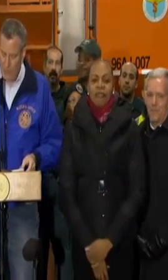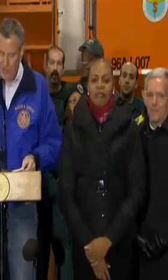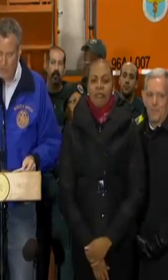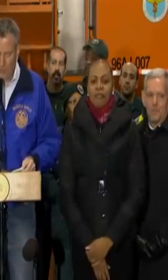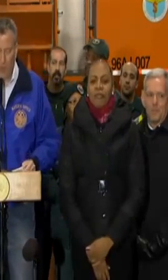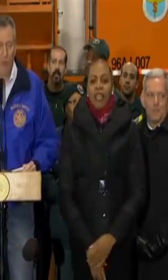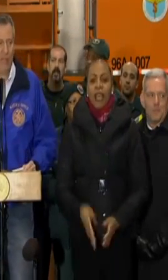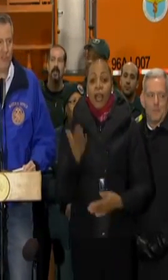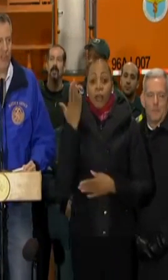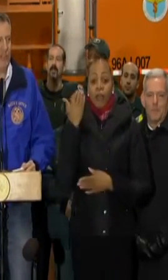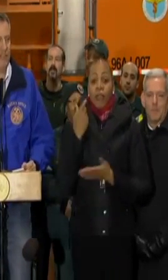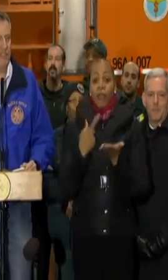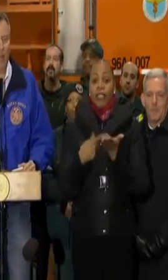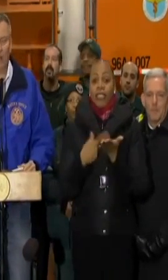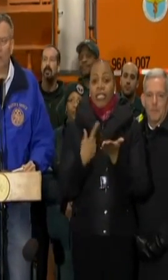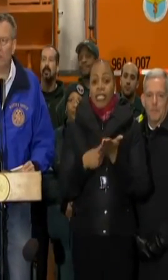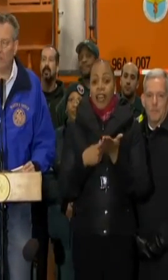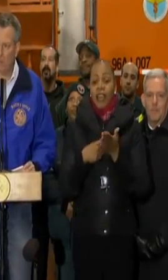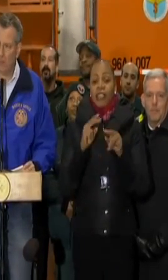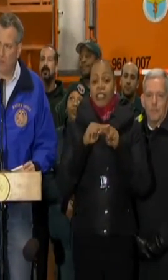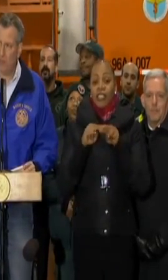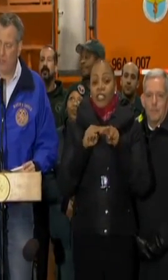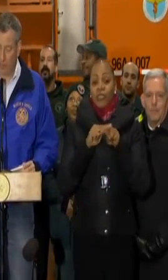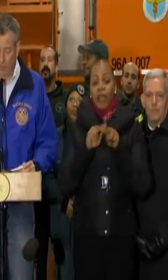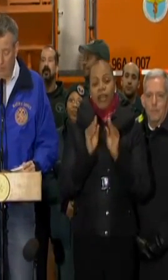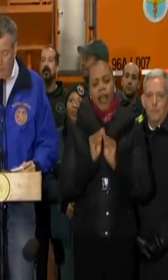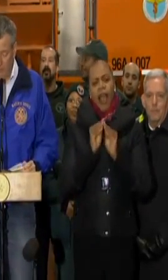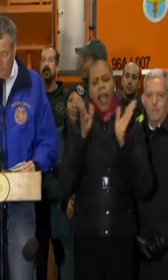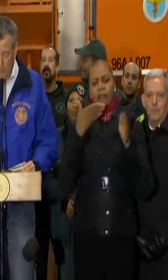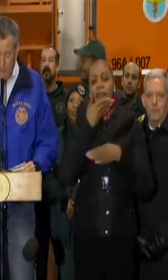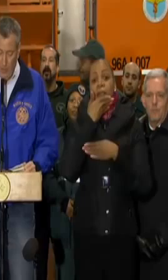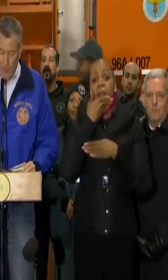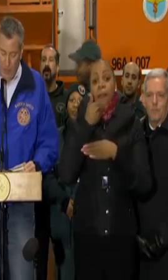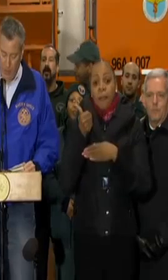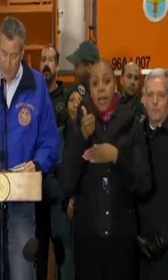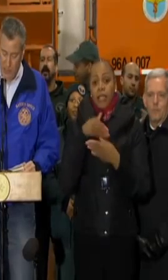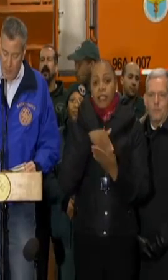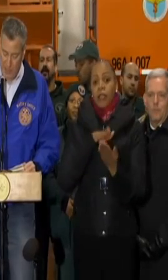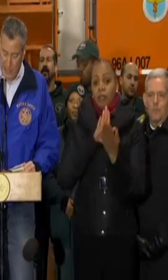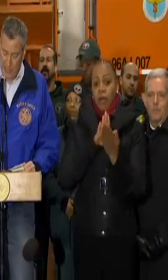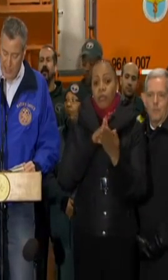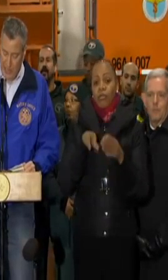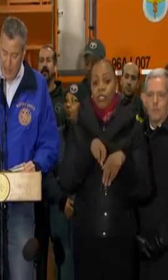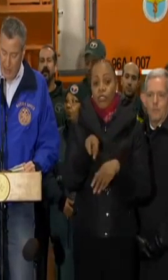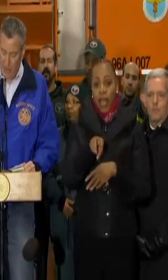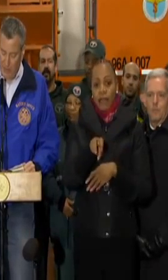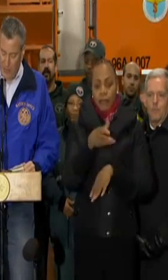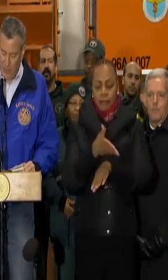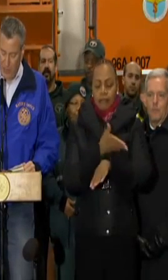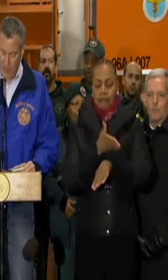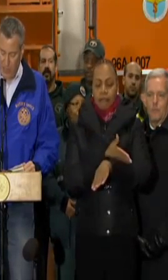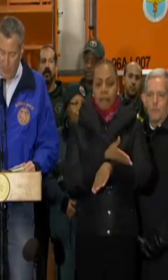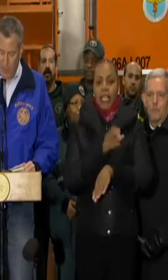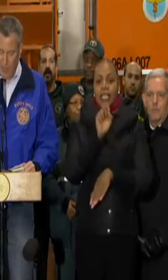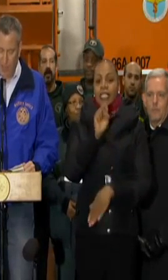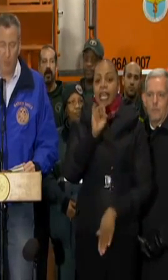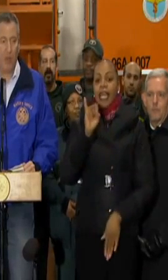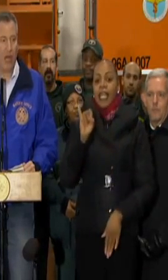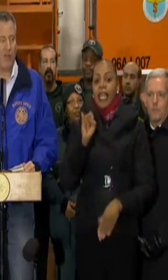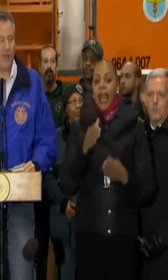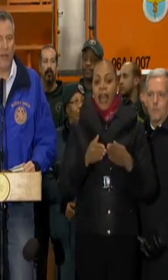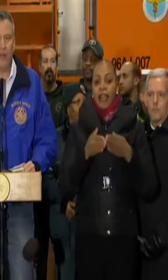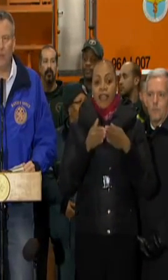As we mentioned before, mass transit is obviously the best way to get around. Some updates: the Staten Island Ferry has been operating